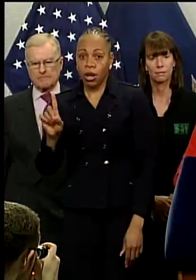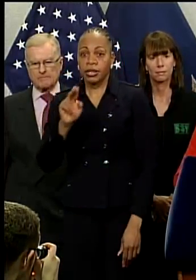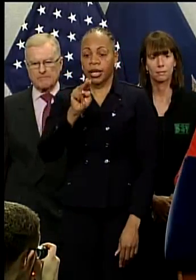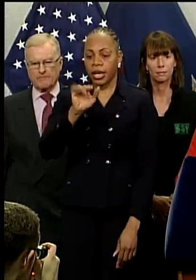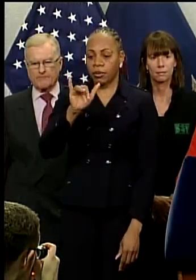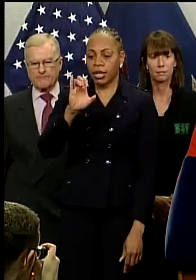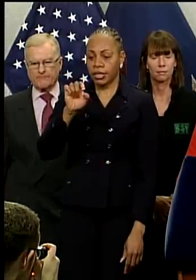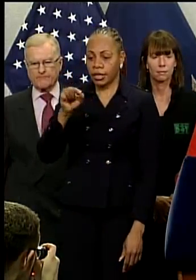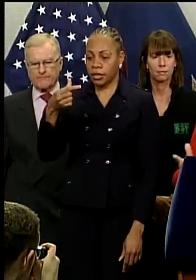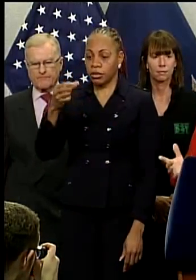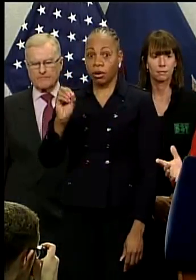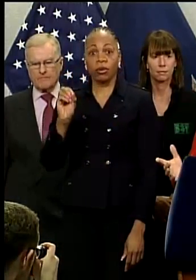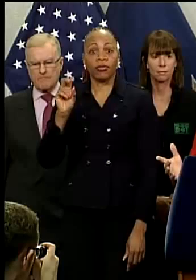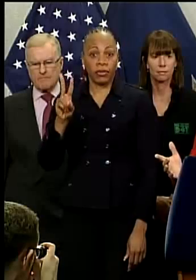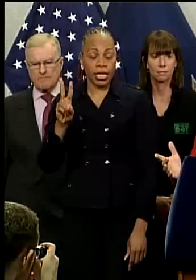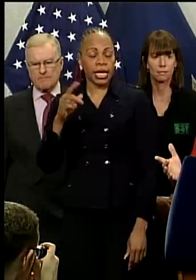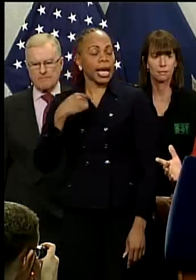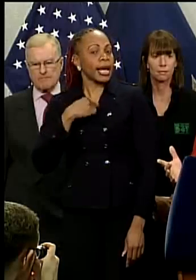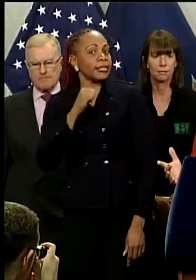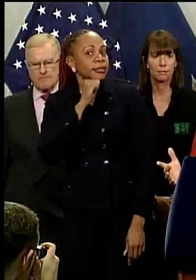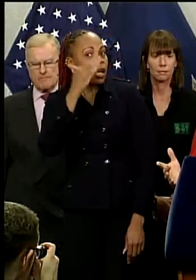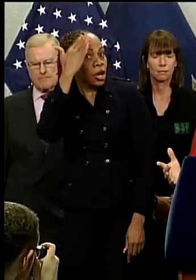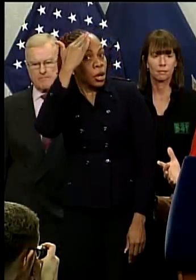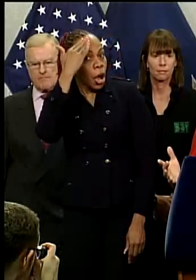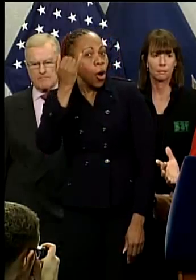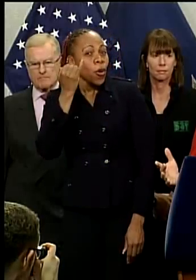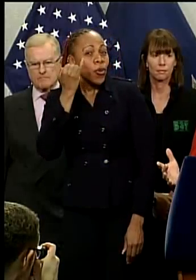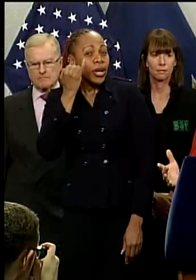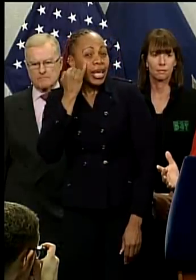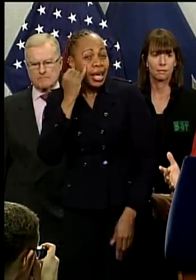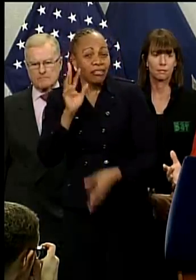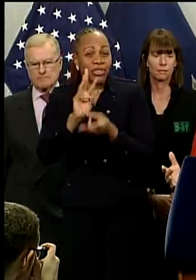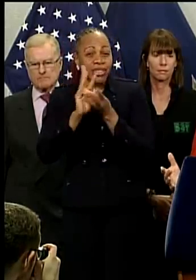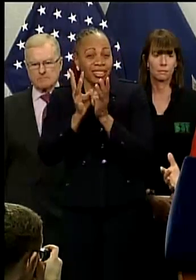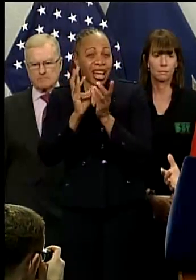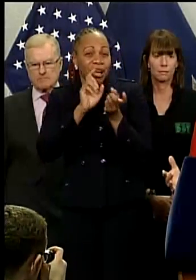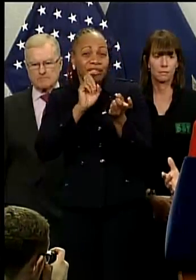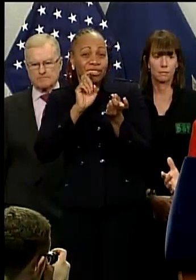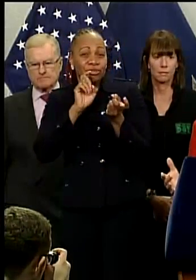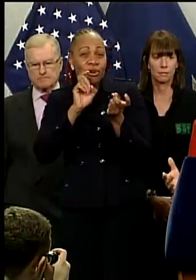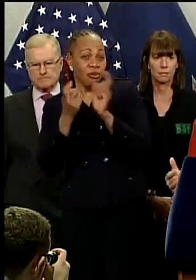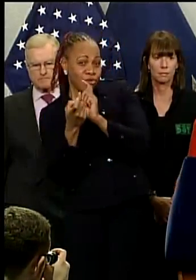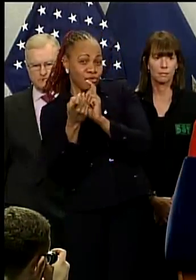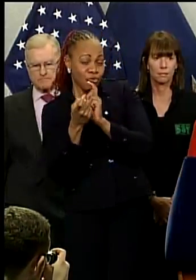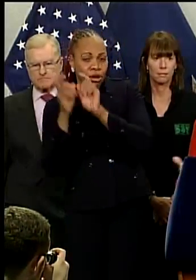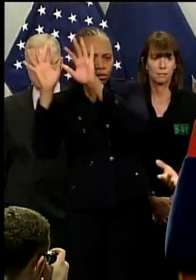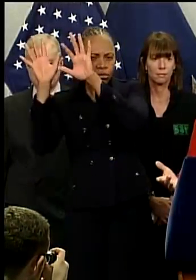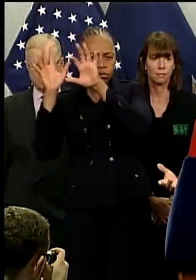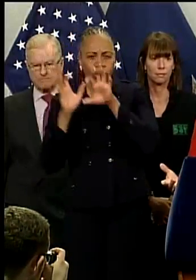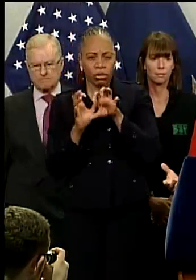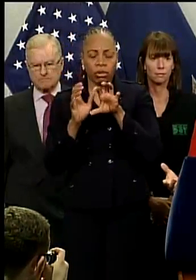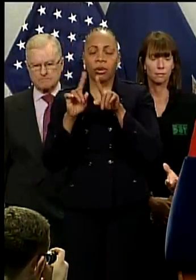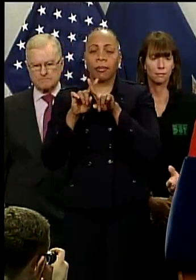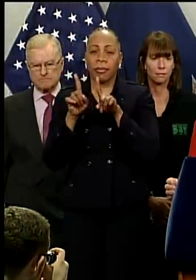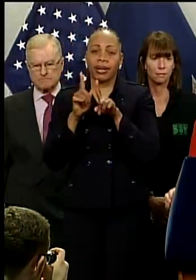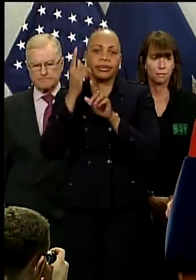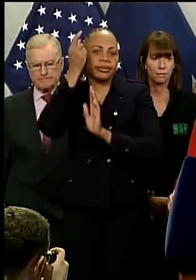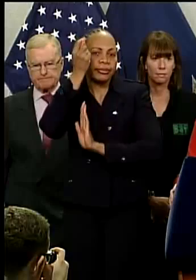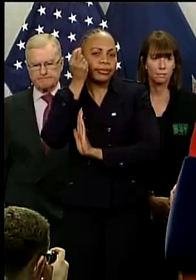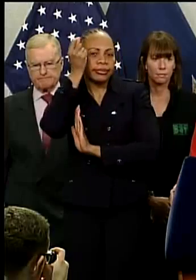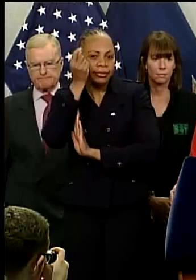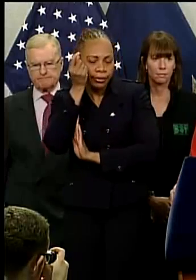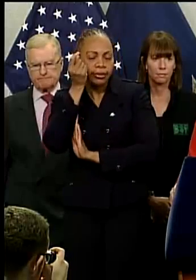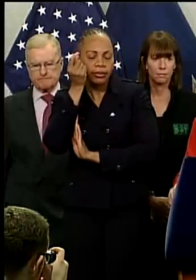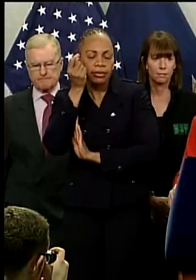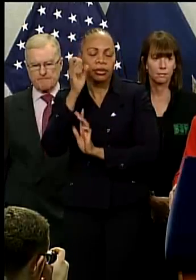NYC.gov. I don't know whether the climate is changing such that we're going to get lots of storms. There's a lot of theories that is